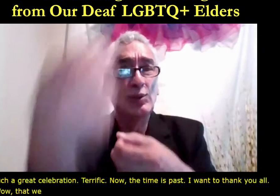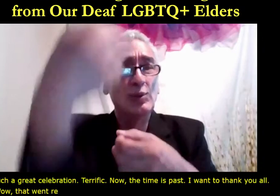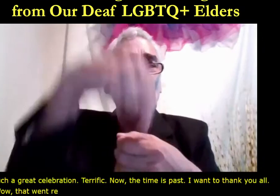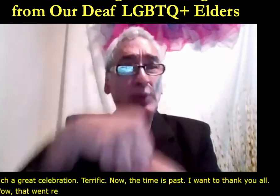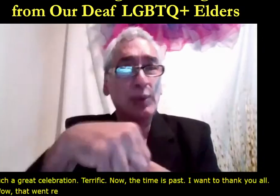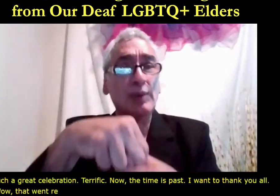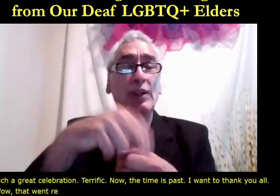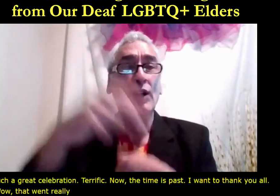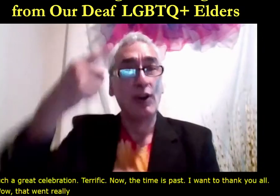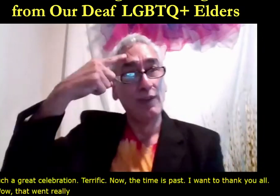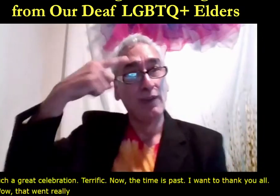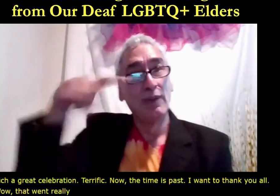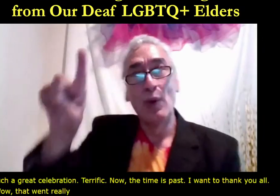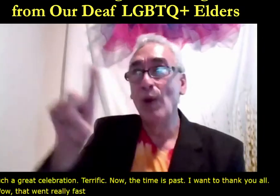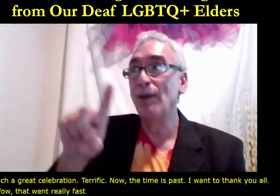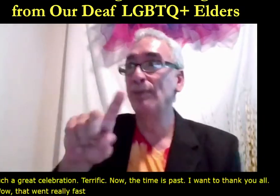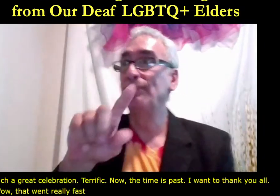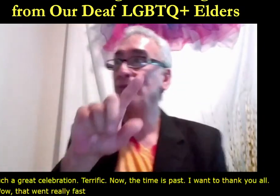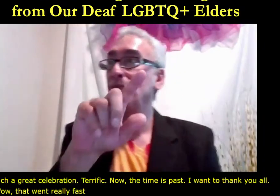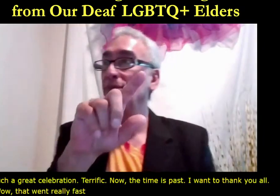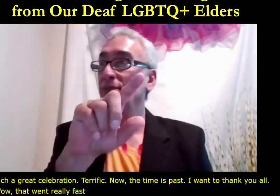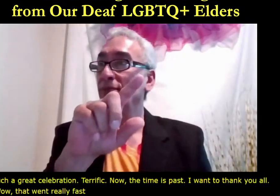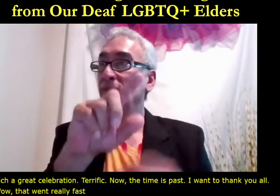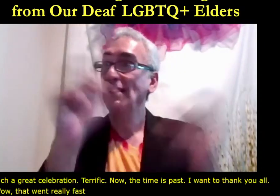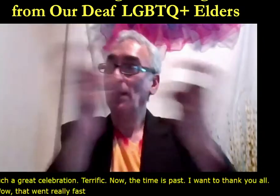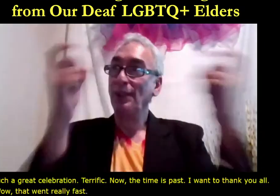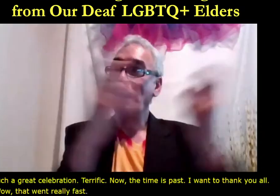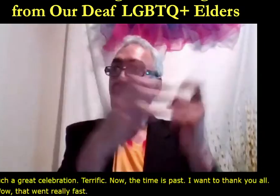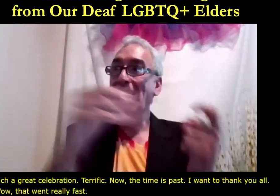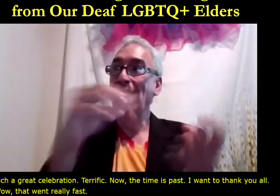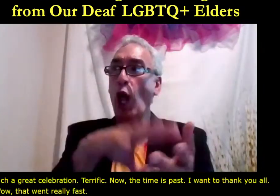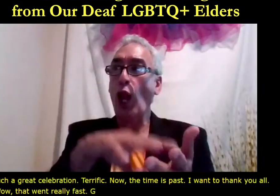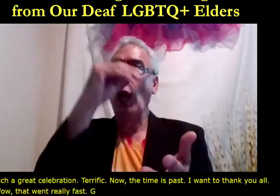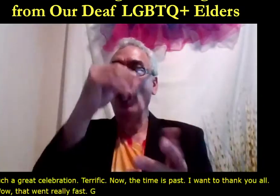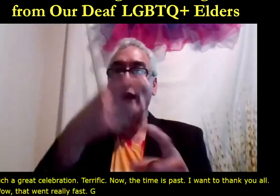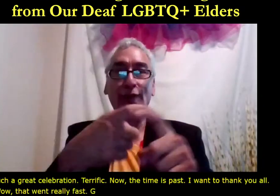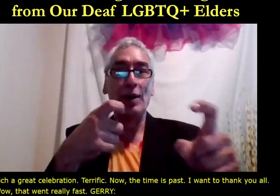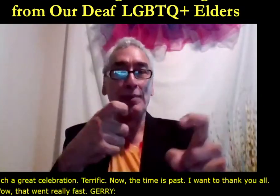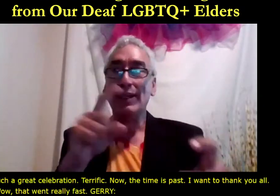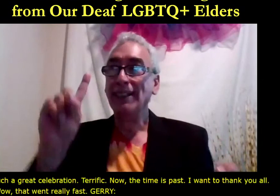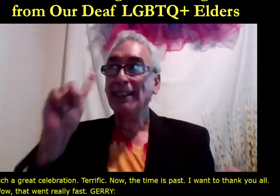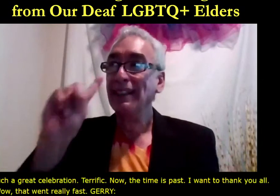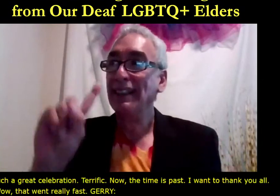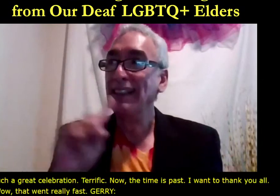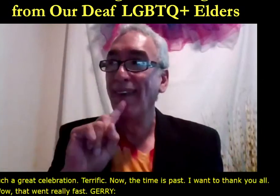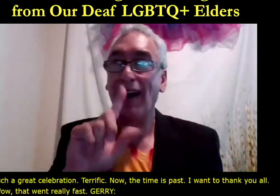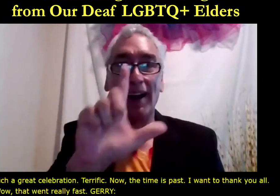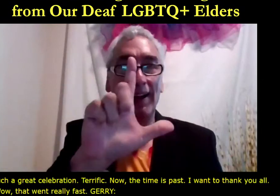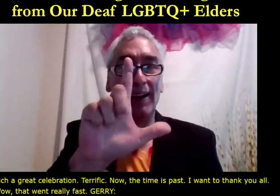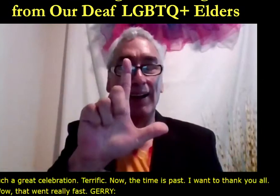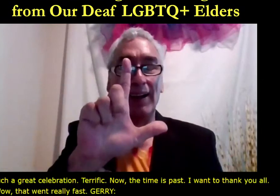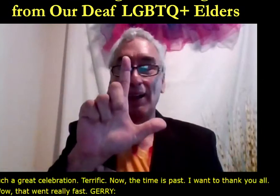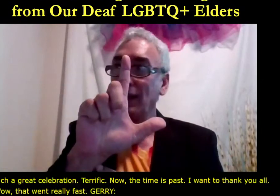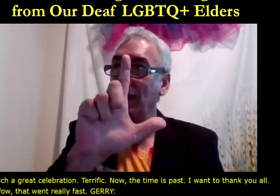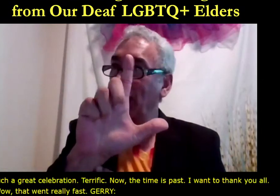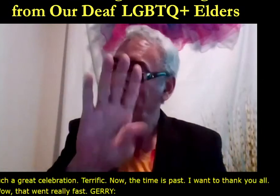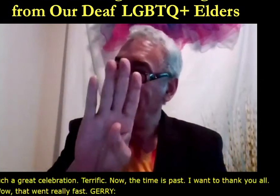And I want to thank each of your panelists, each of the panelists for participating in this and helping